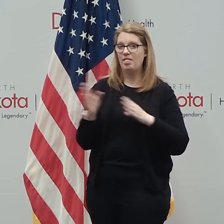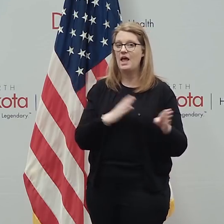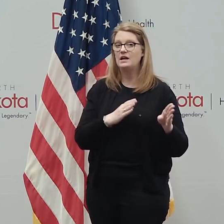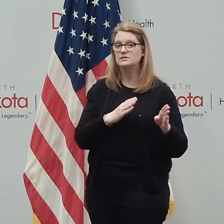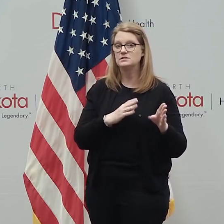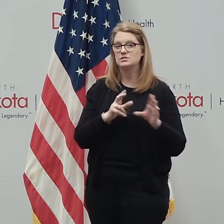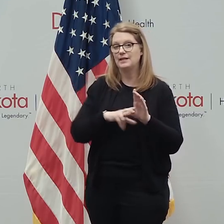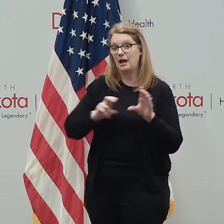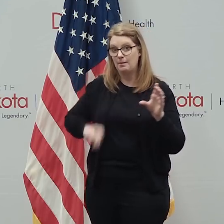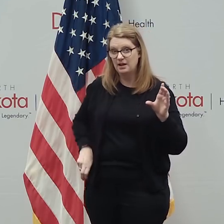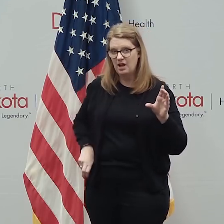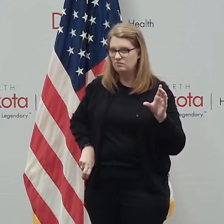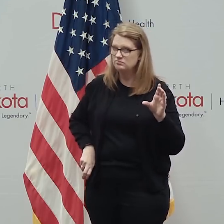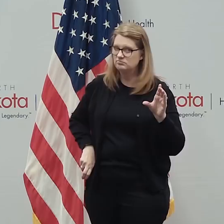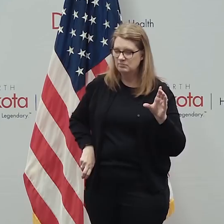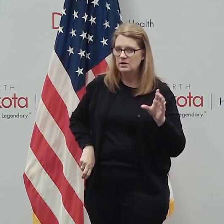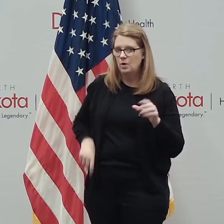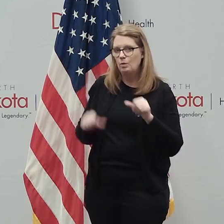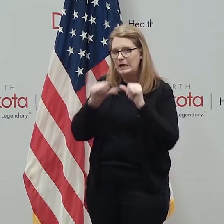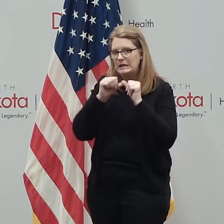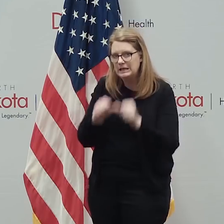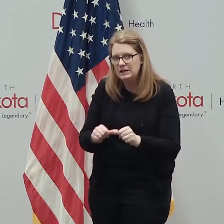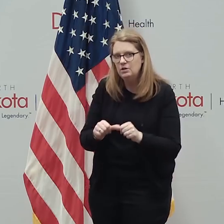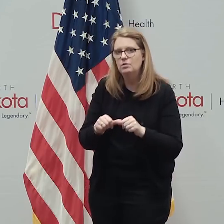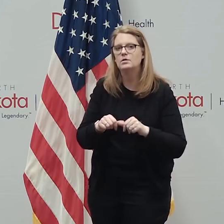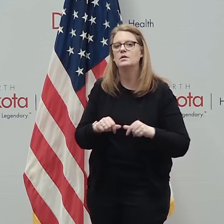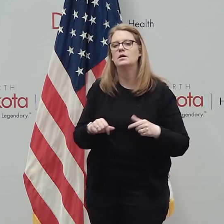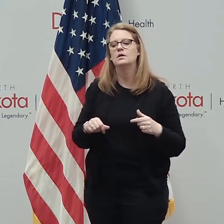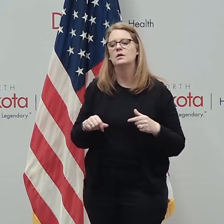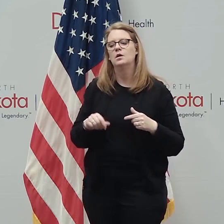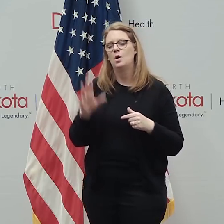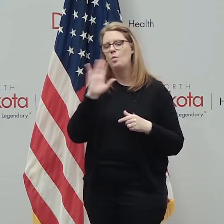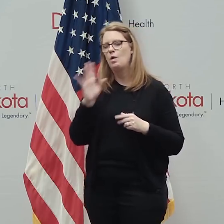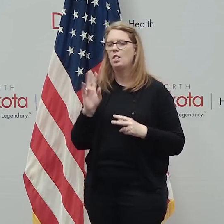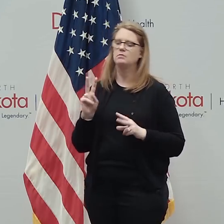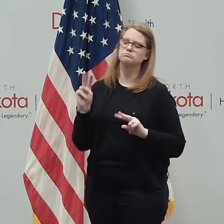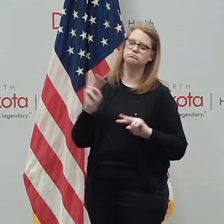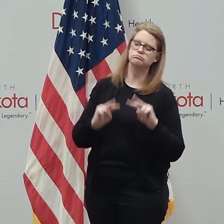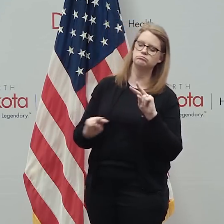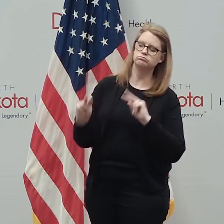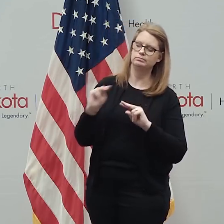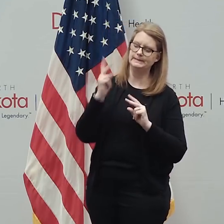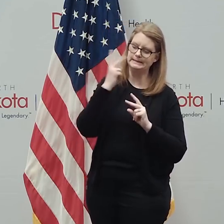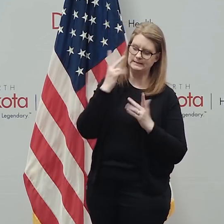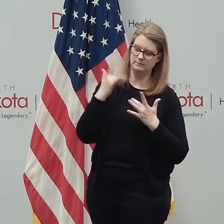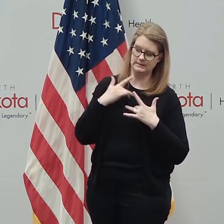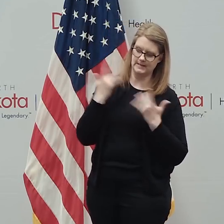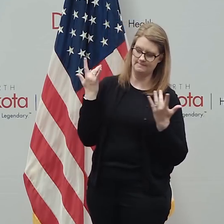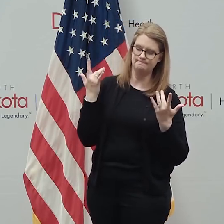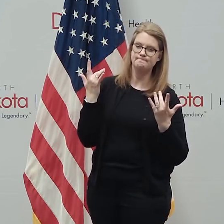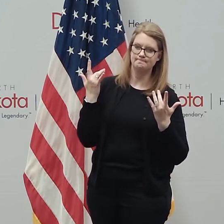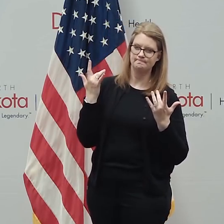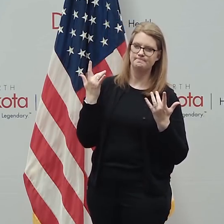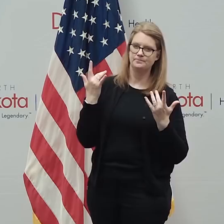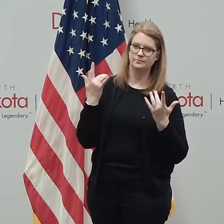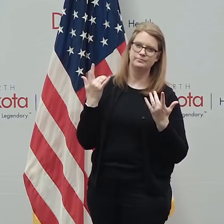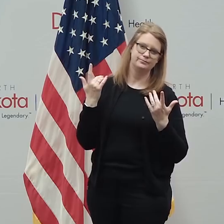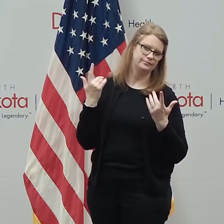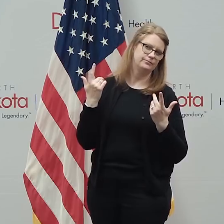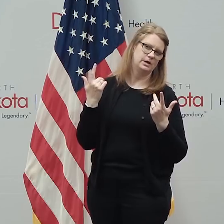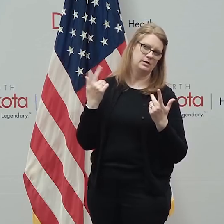out of that, but we'll be monitoring this if we think we'll just monitor it and see how